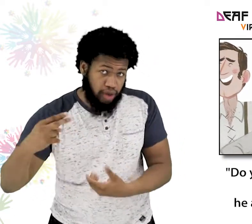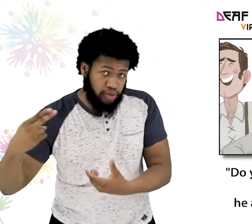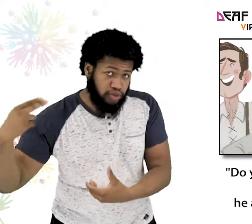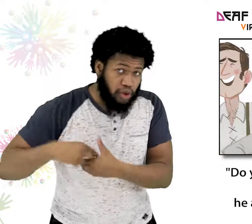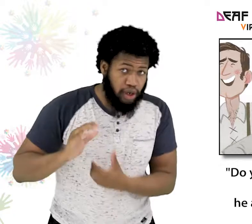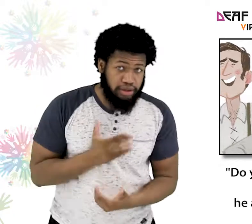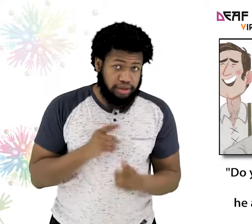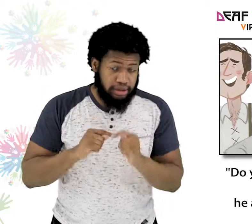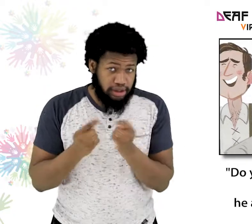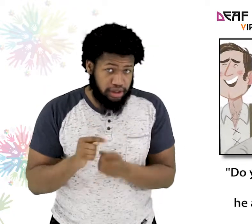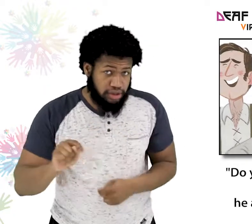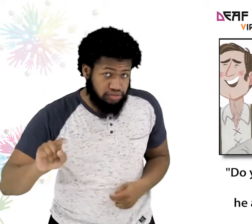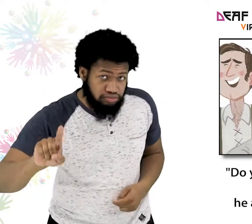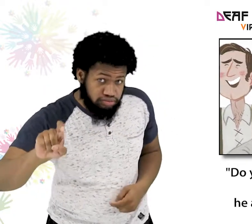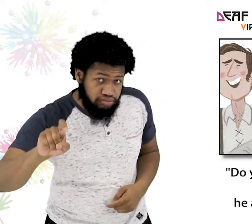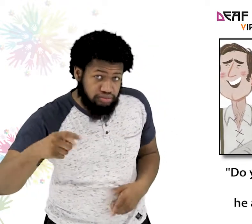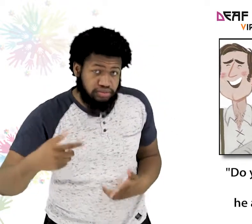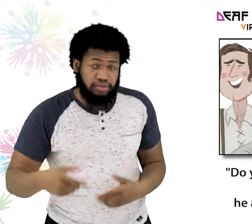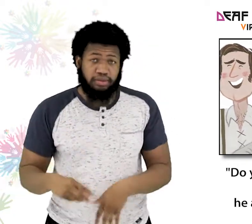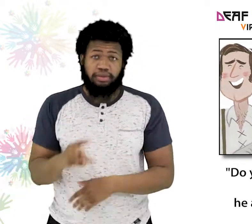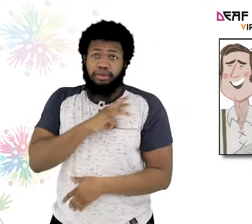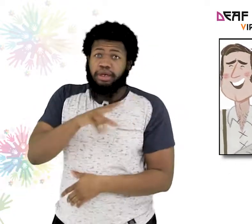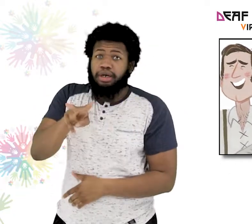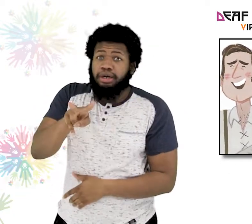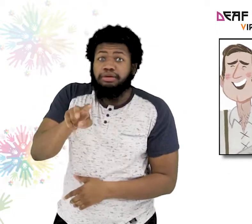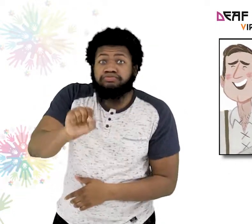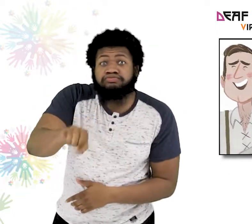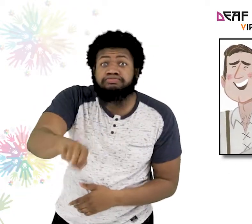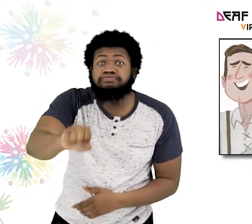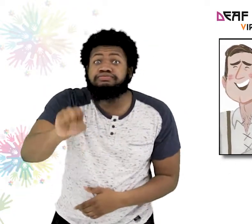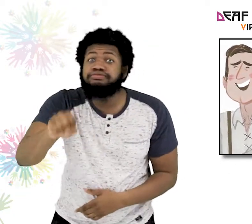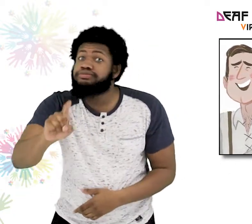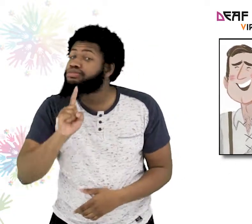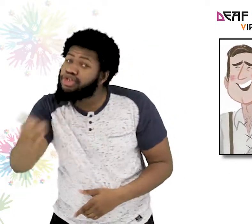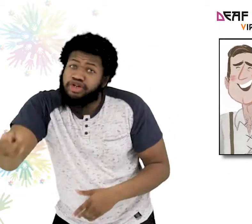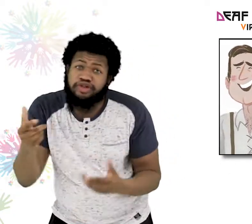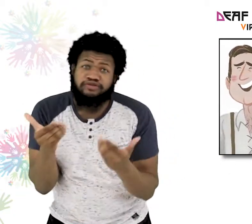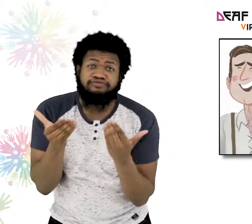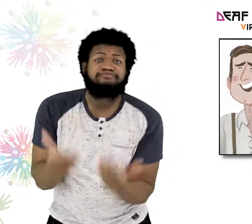team? He asked William at last. William grinned. He sure did.